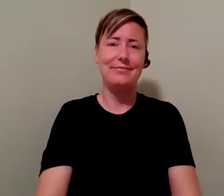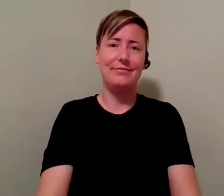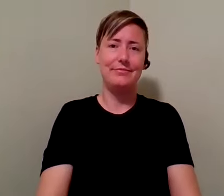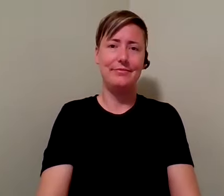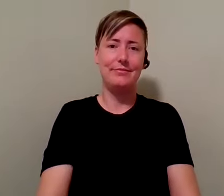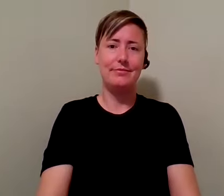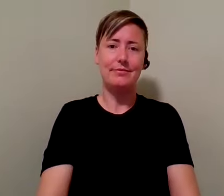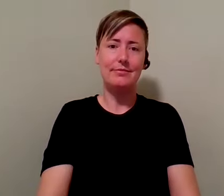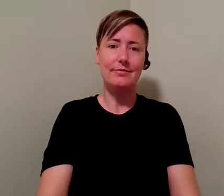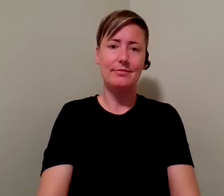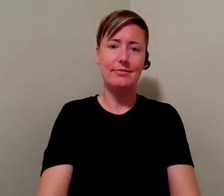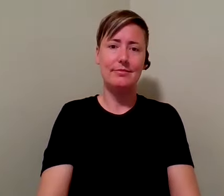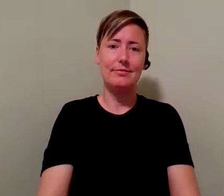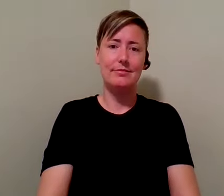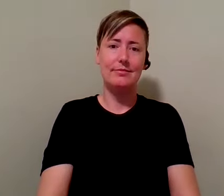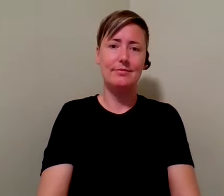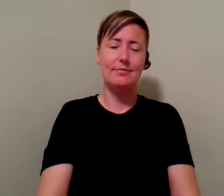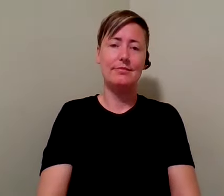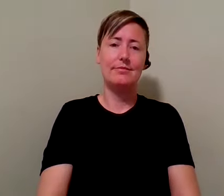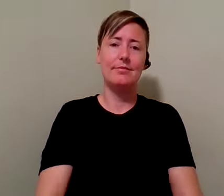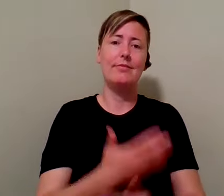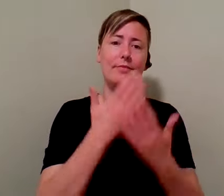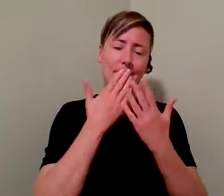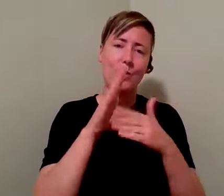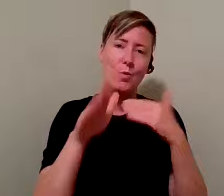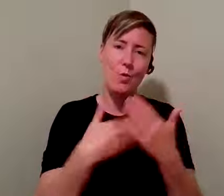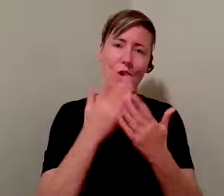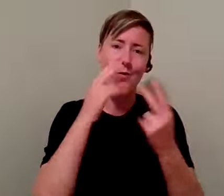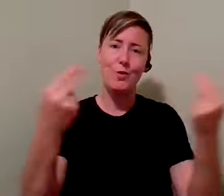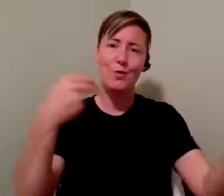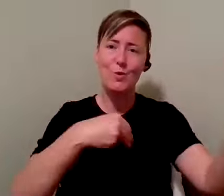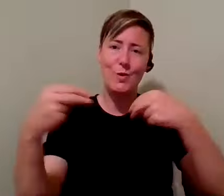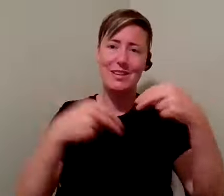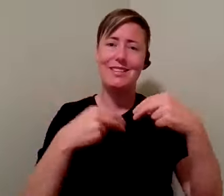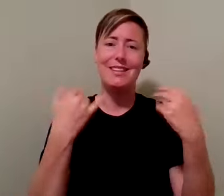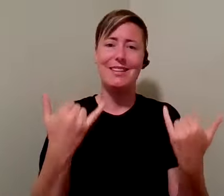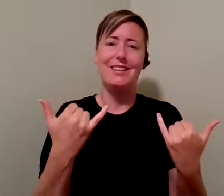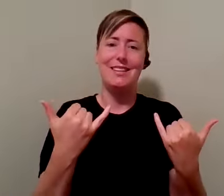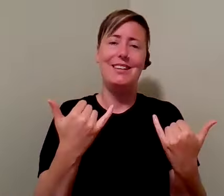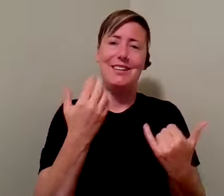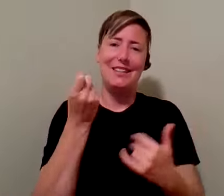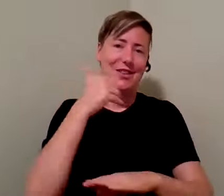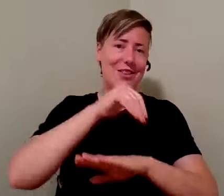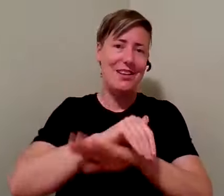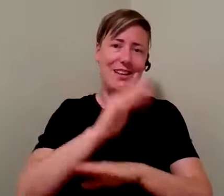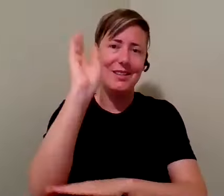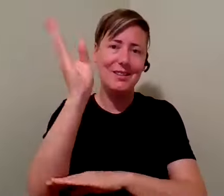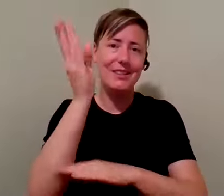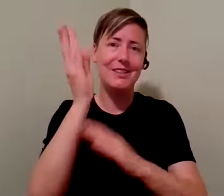All right, and thank you everyone for coming and joining us tonight for our Saturday night speaker series,